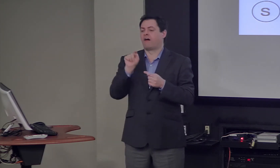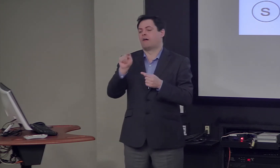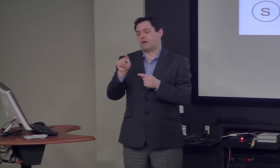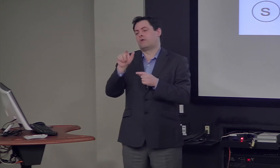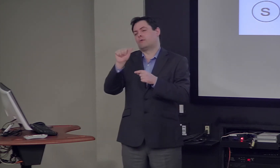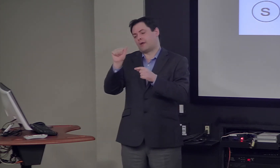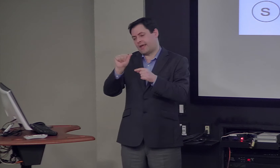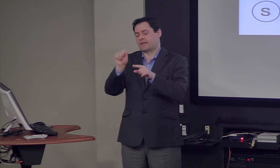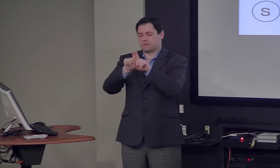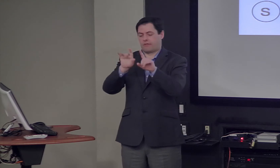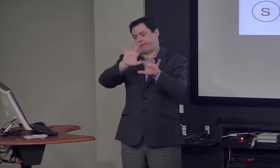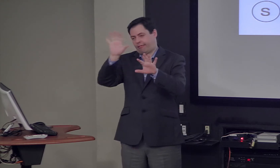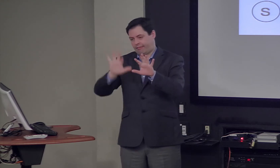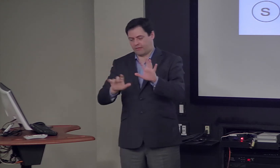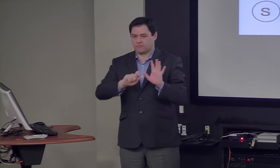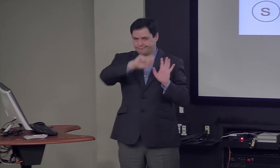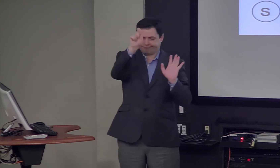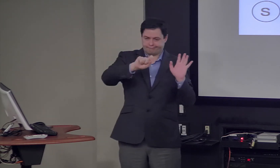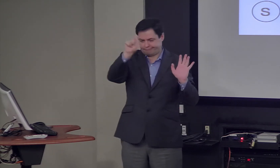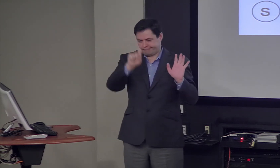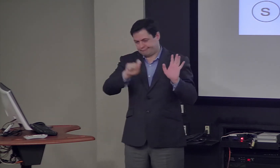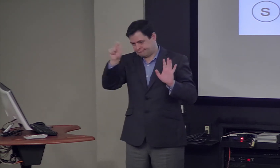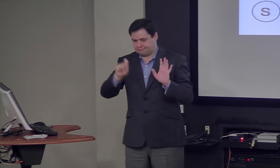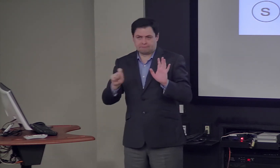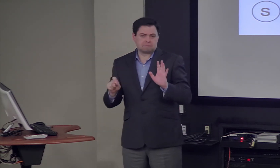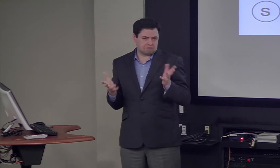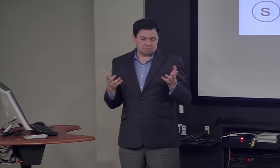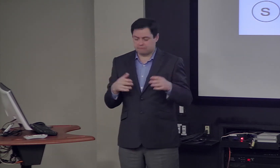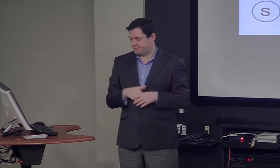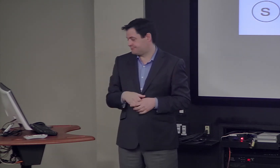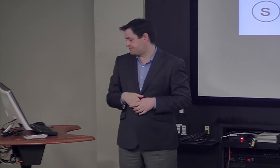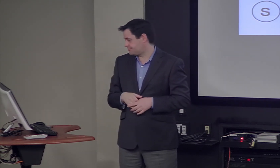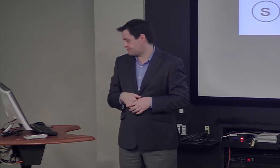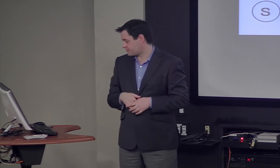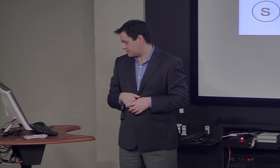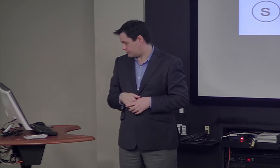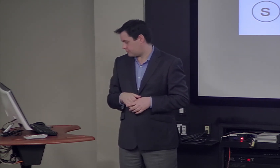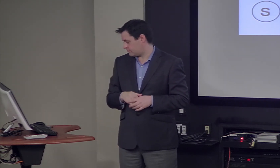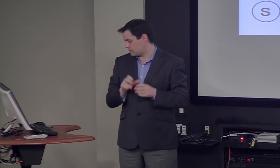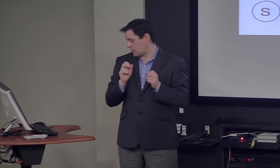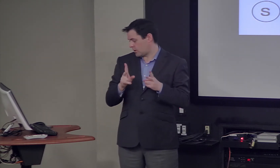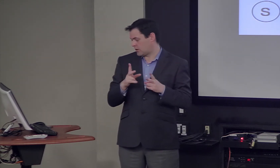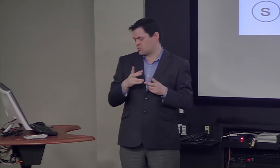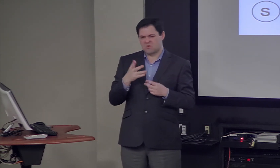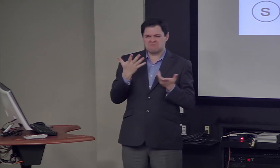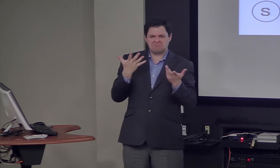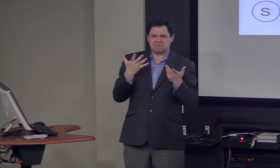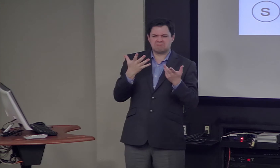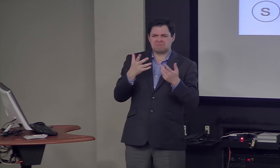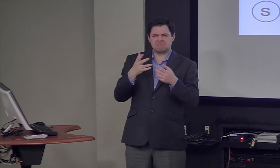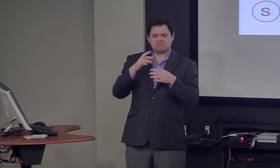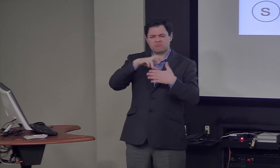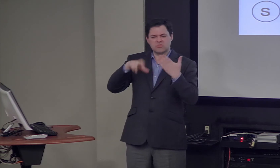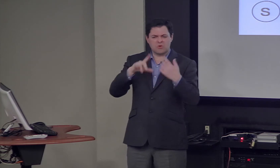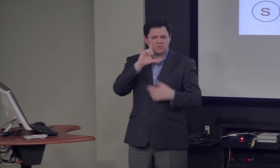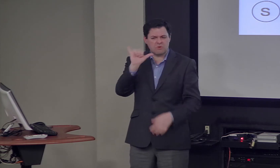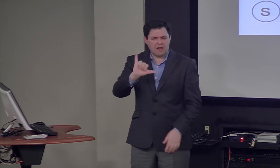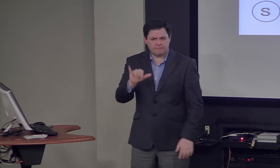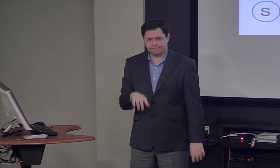once you get to Z, then you go back to find the A with the asterisk, the B with the asterisk, and then you repeat the grid until you found all 49 letters. So